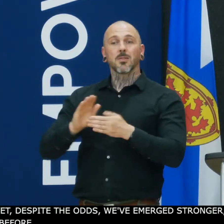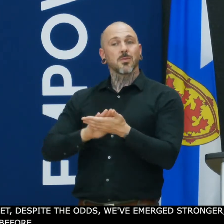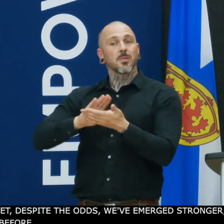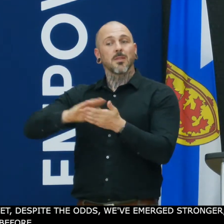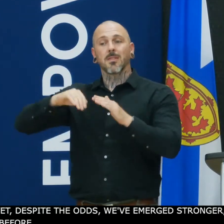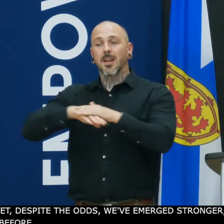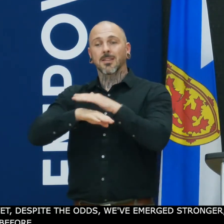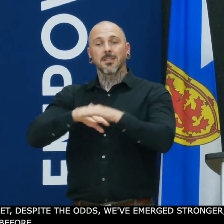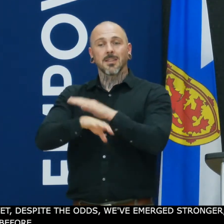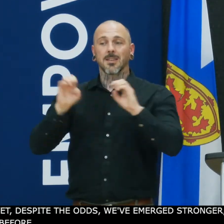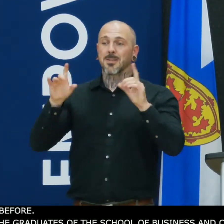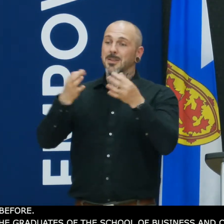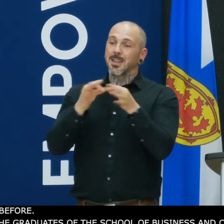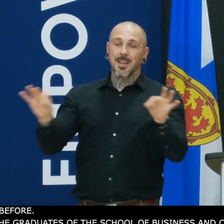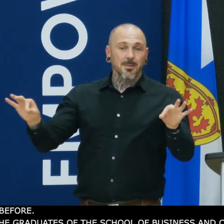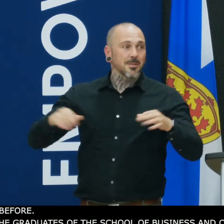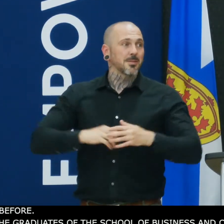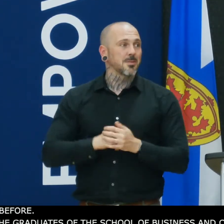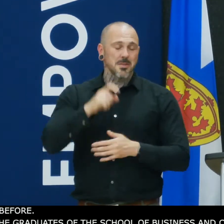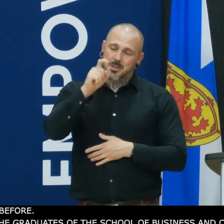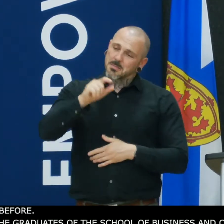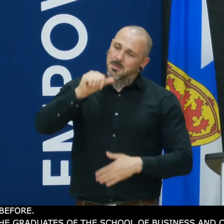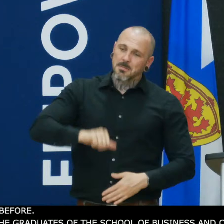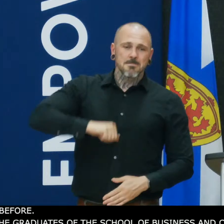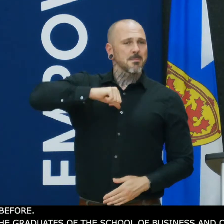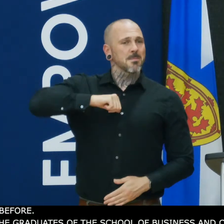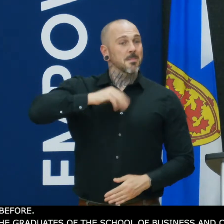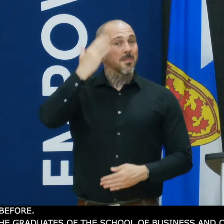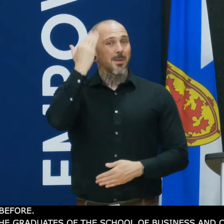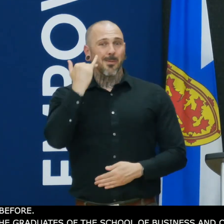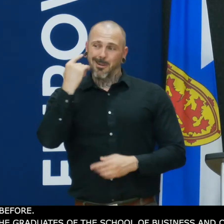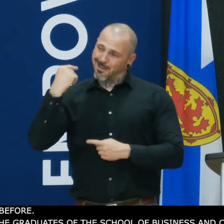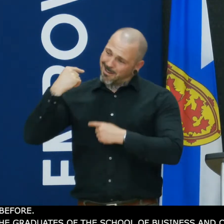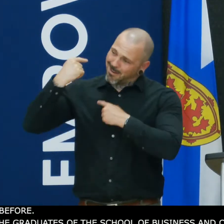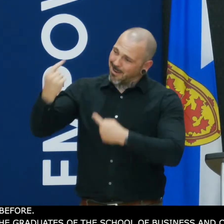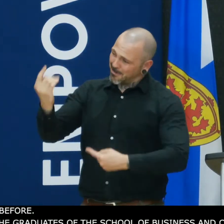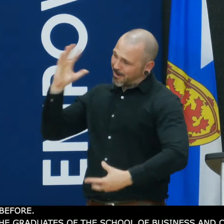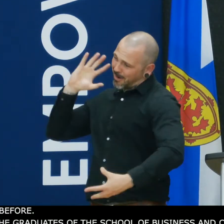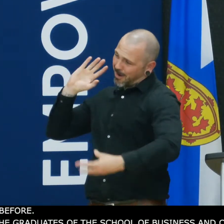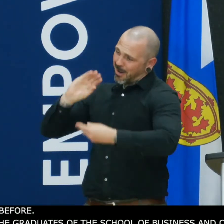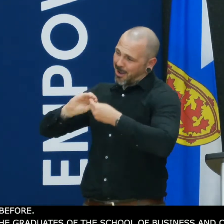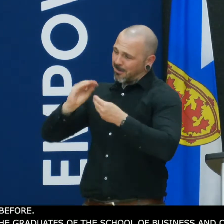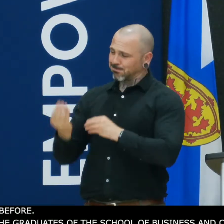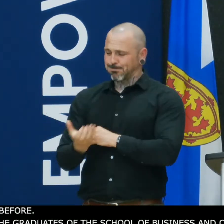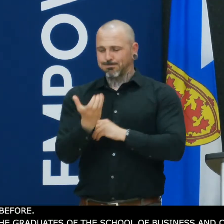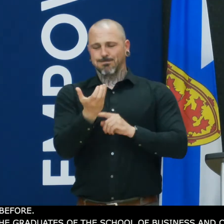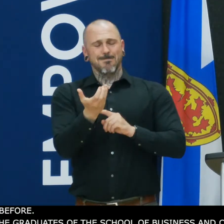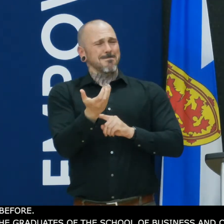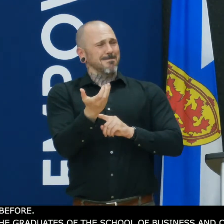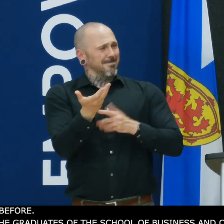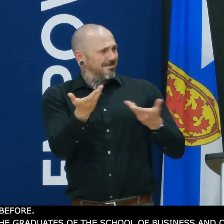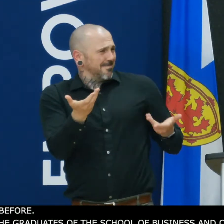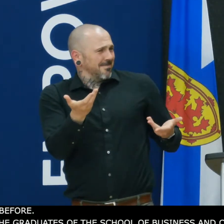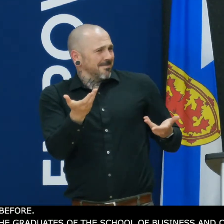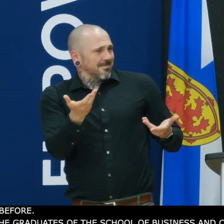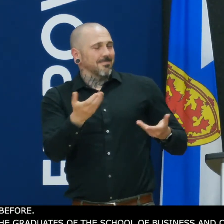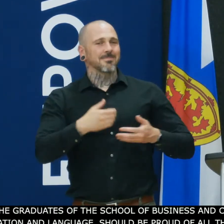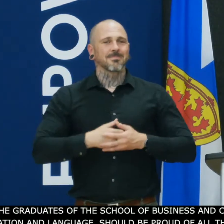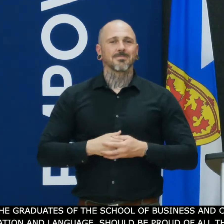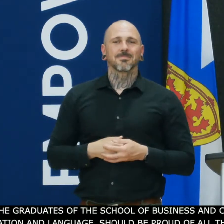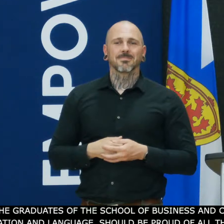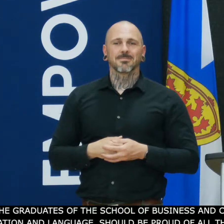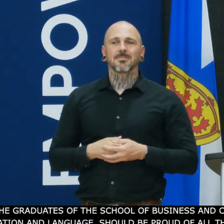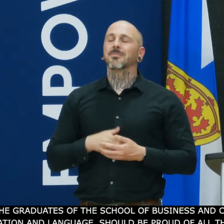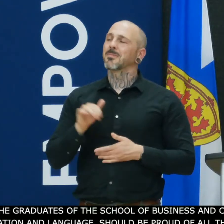Education, and Language, should be proud of all that we have accomplished. I would like to make special mention of the